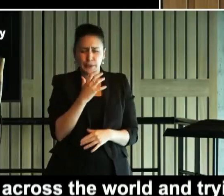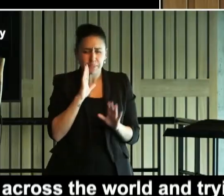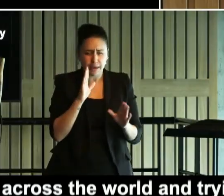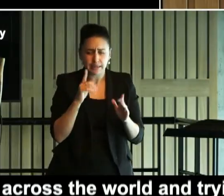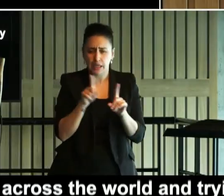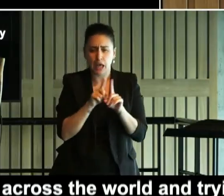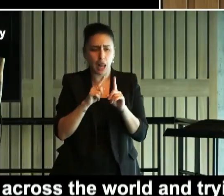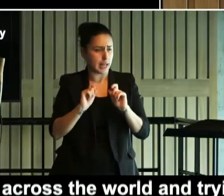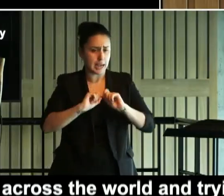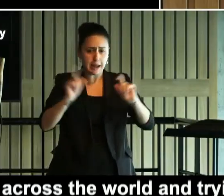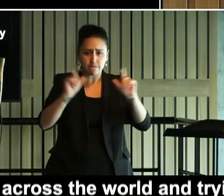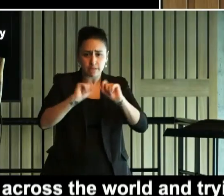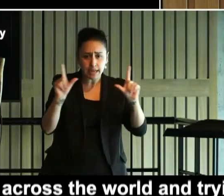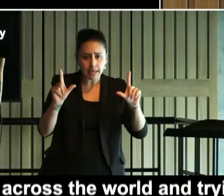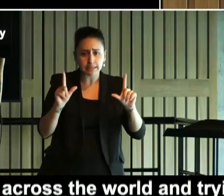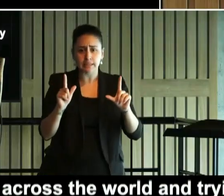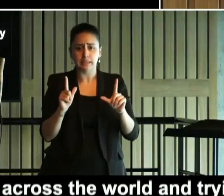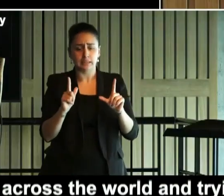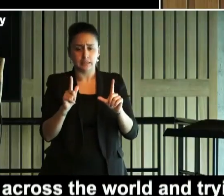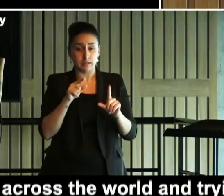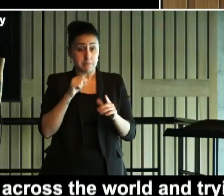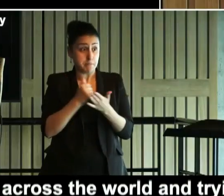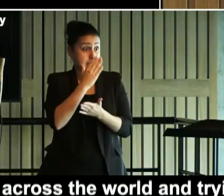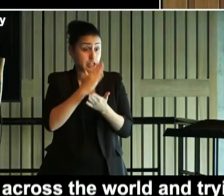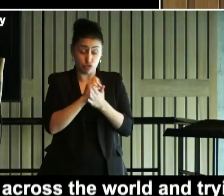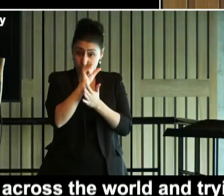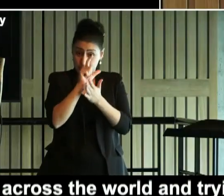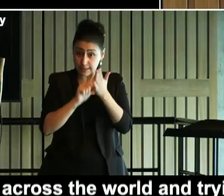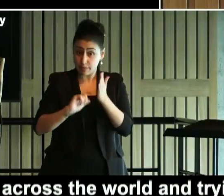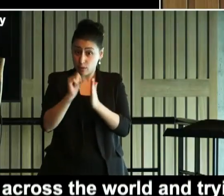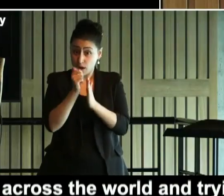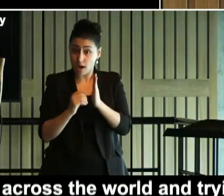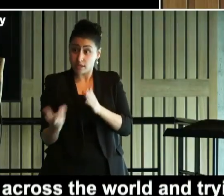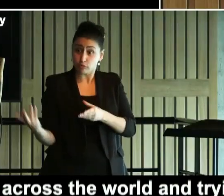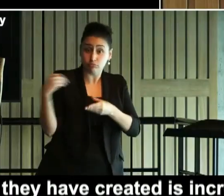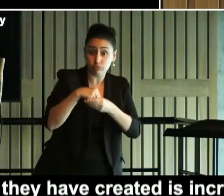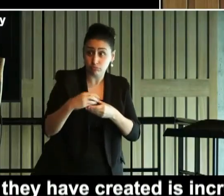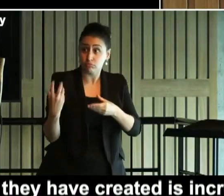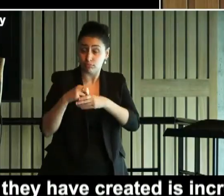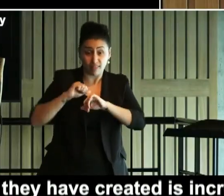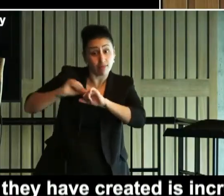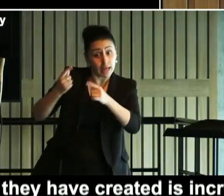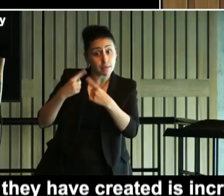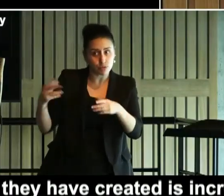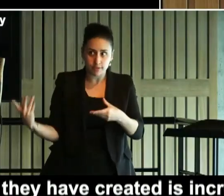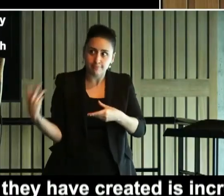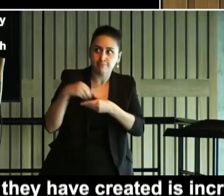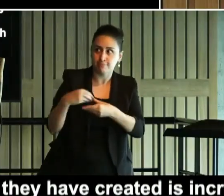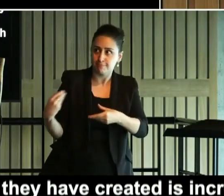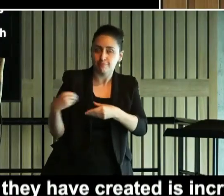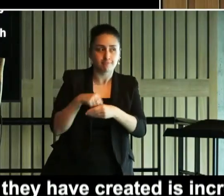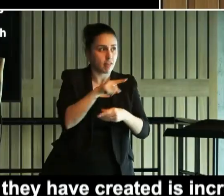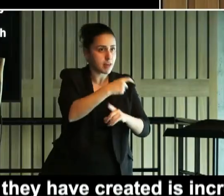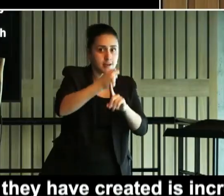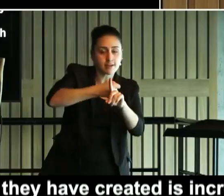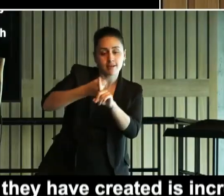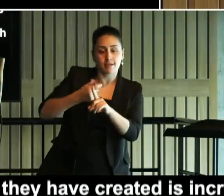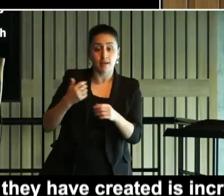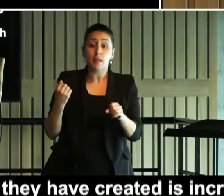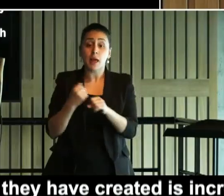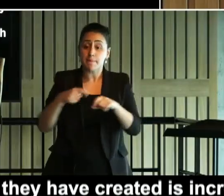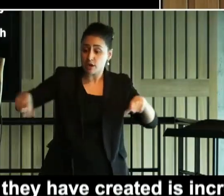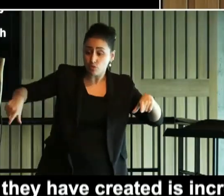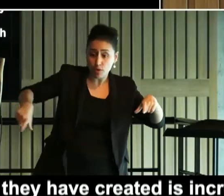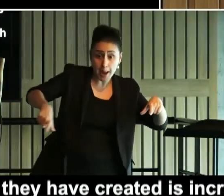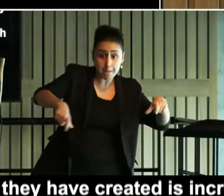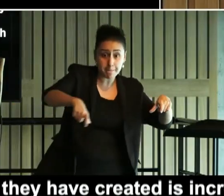changes with Netflix, making sure that artists with disability are, music's being used. They've got a ramp up onto the stage